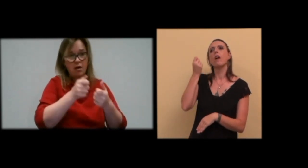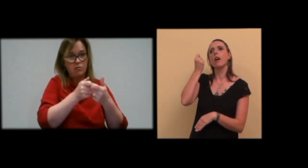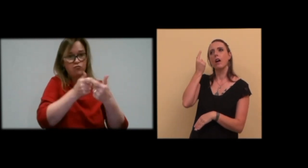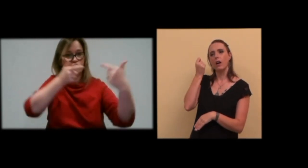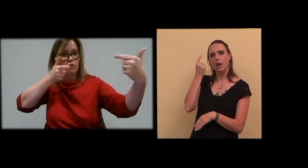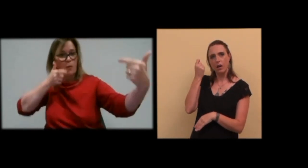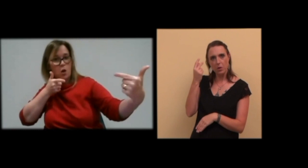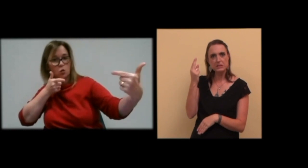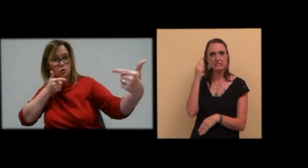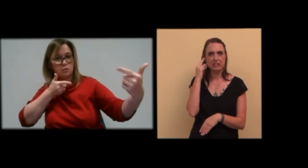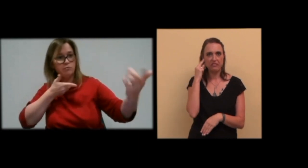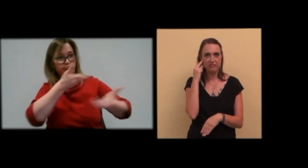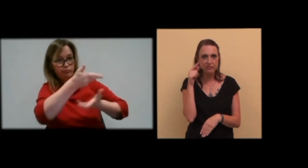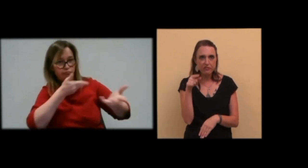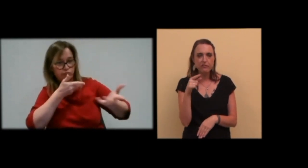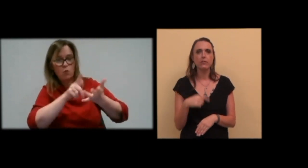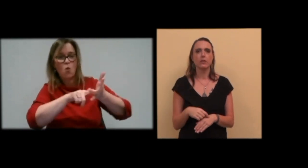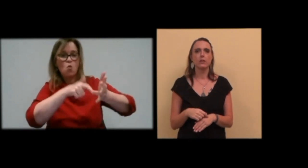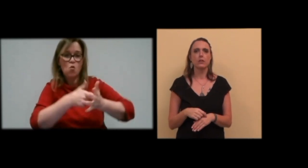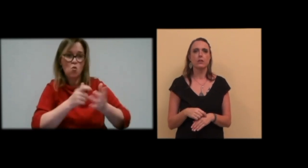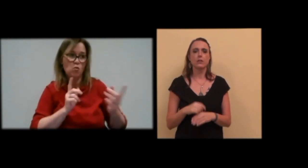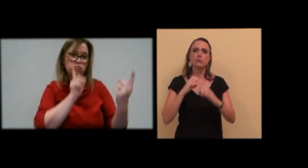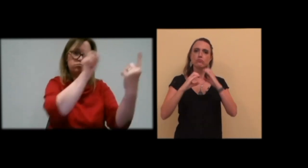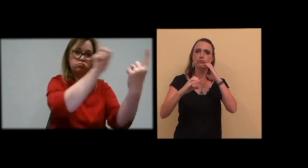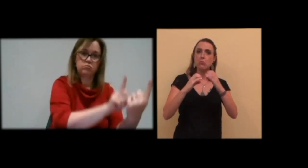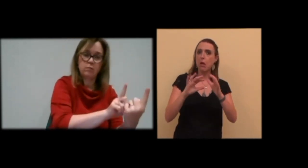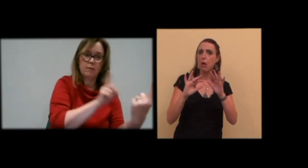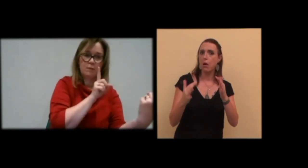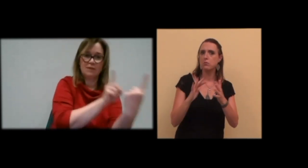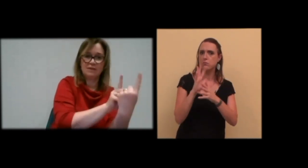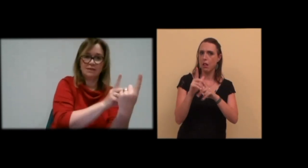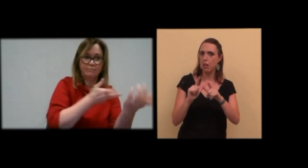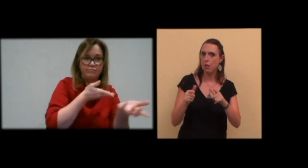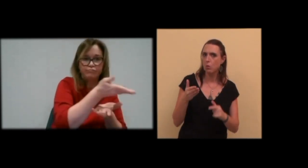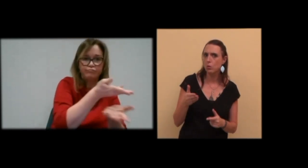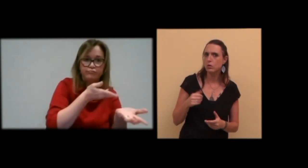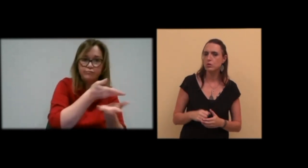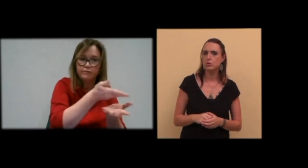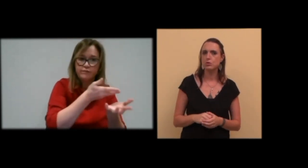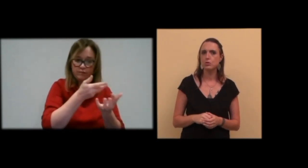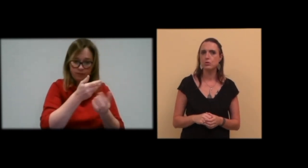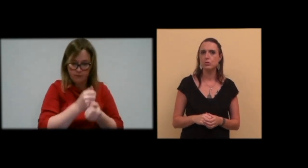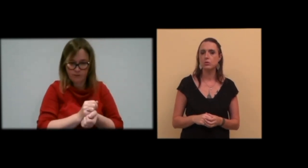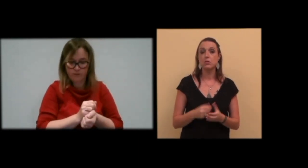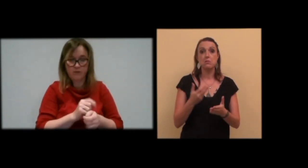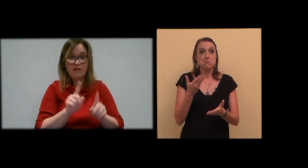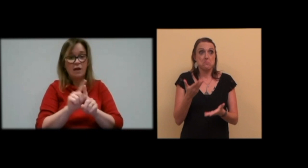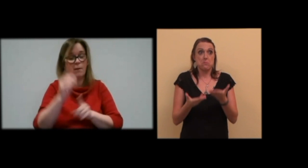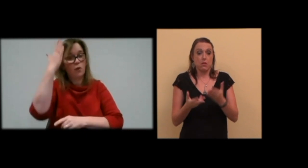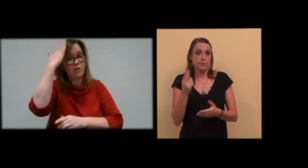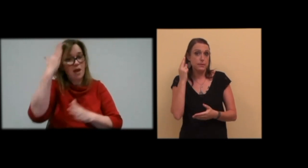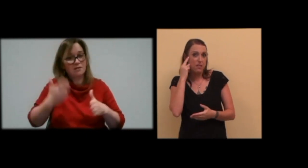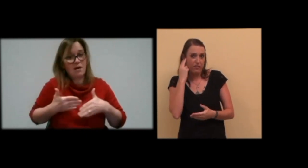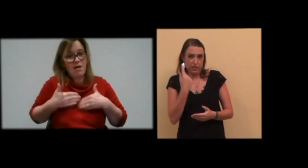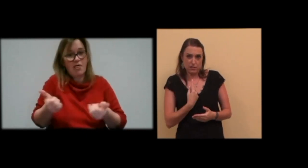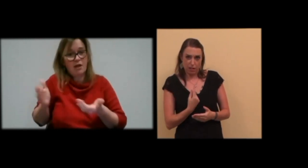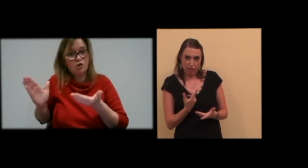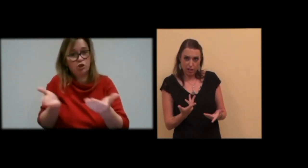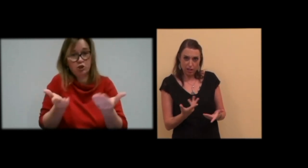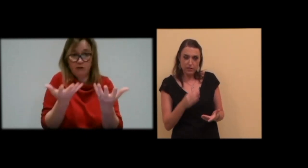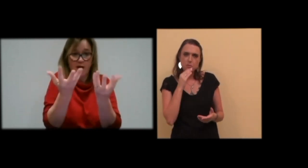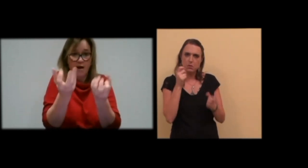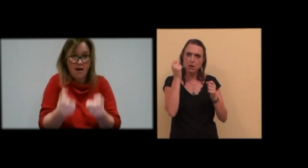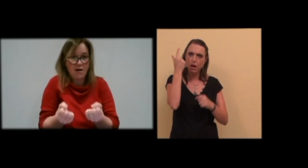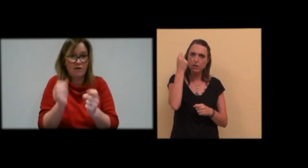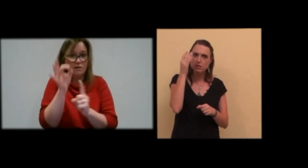and the counsellor themselves has an understanding of deafness, can communicate in British Sign Language, possibly